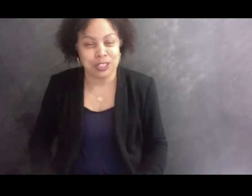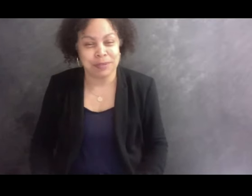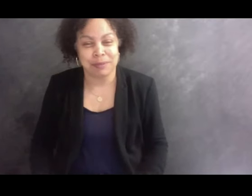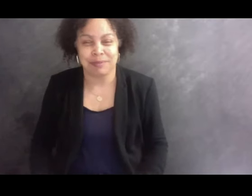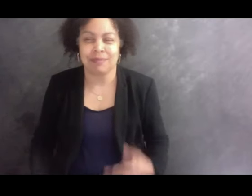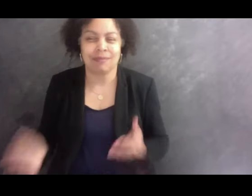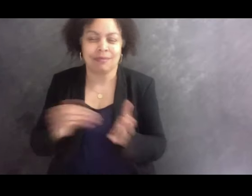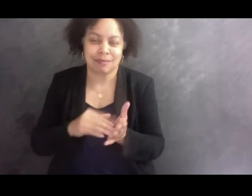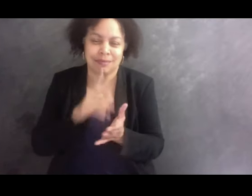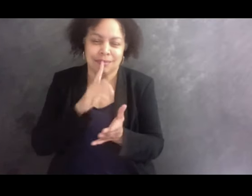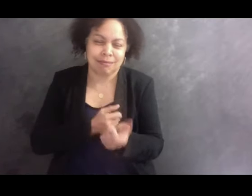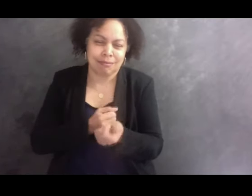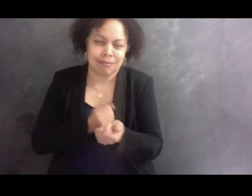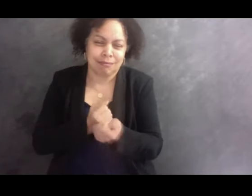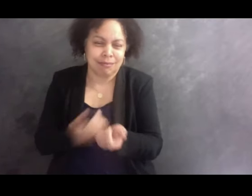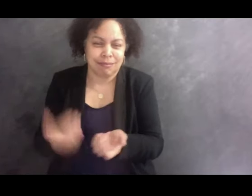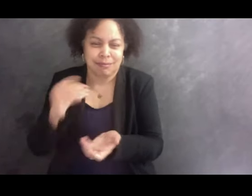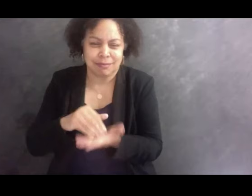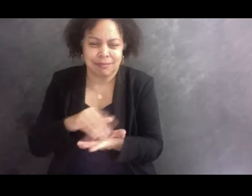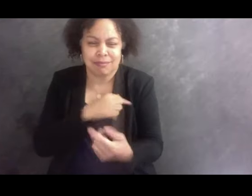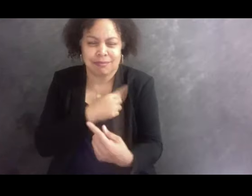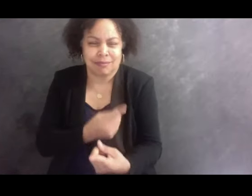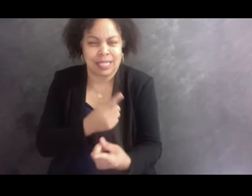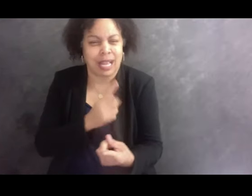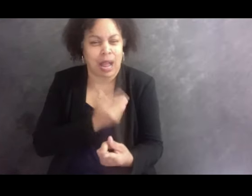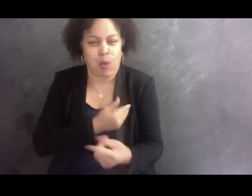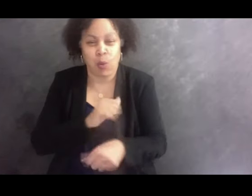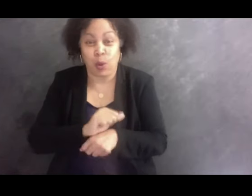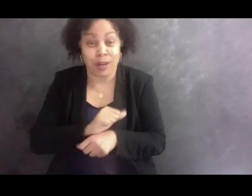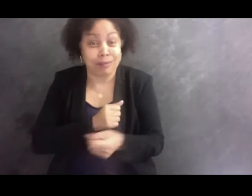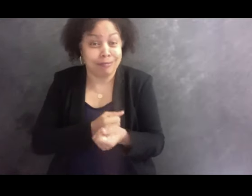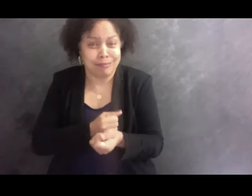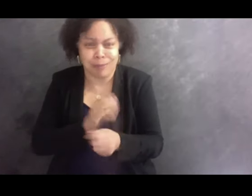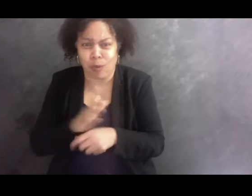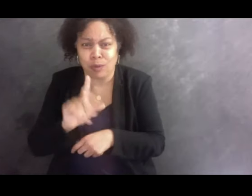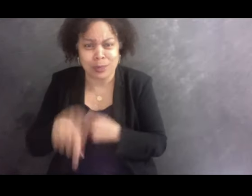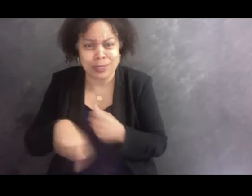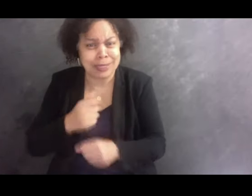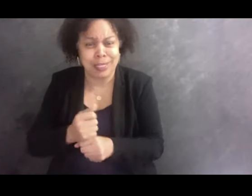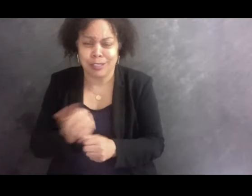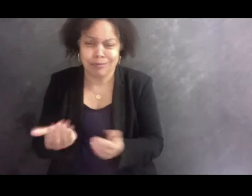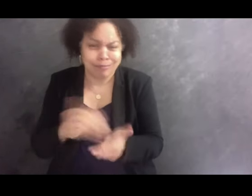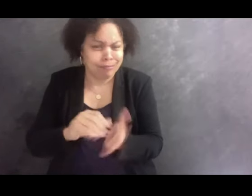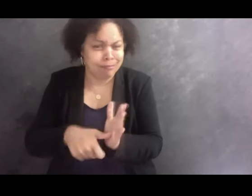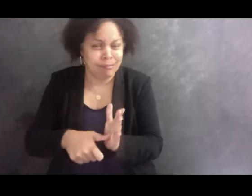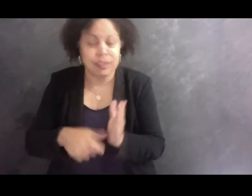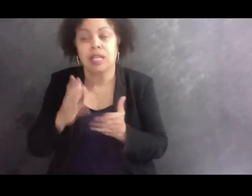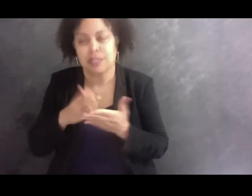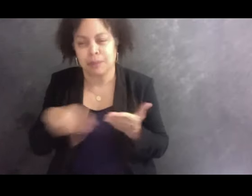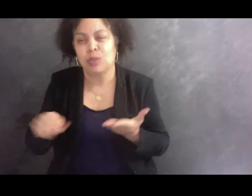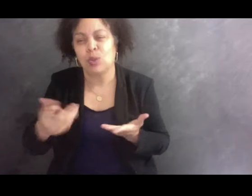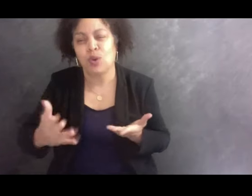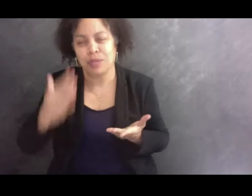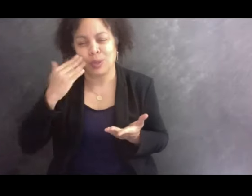a reaffirmation of what we've been committed to in our 20 plus year history. As many of you might know,